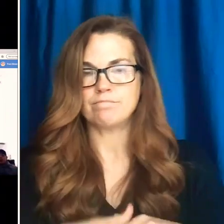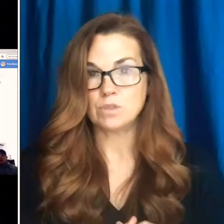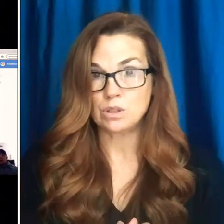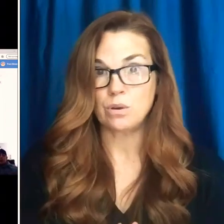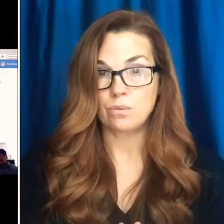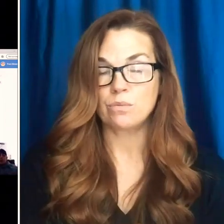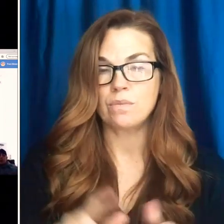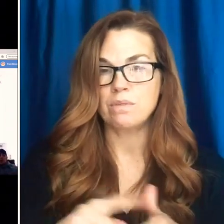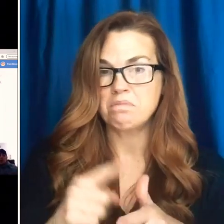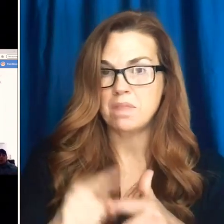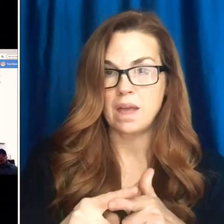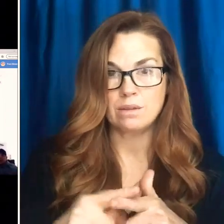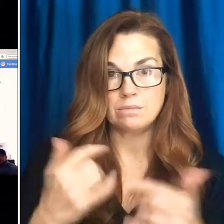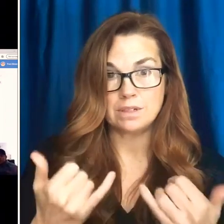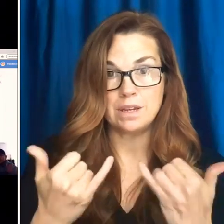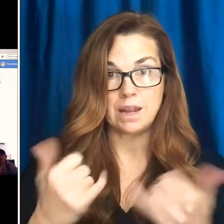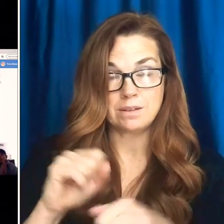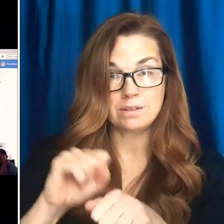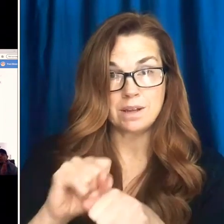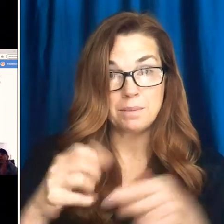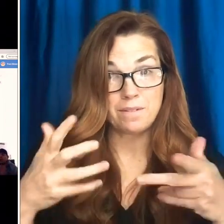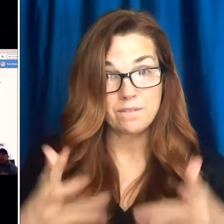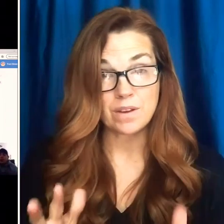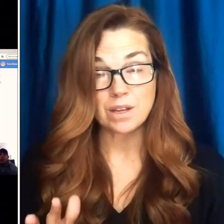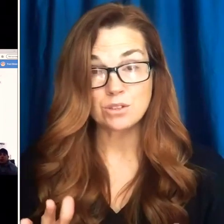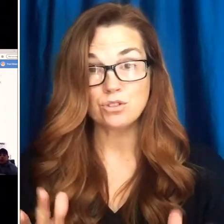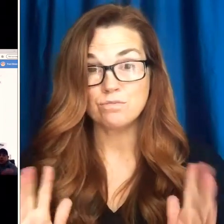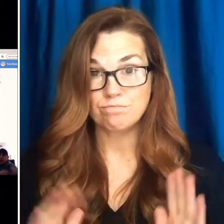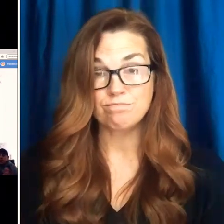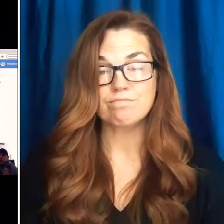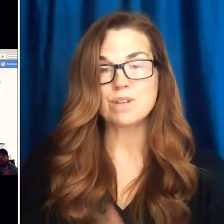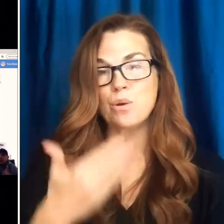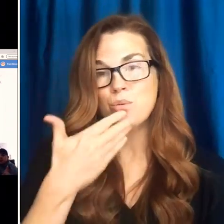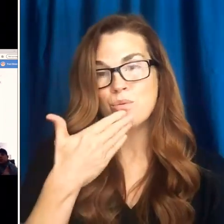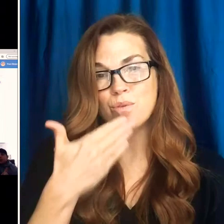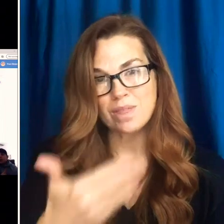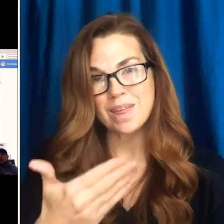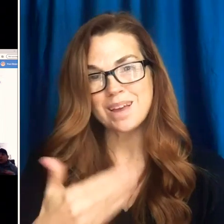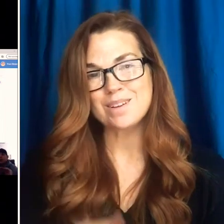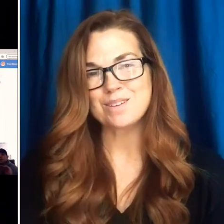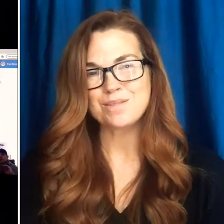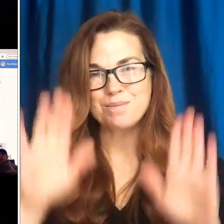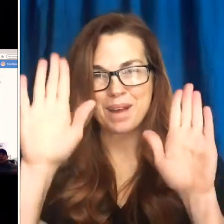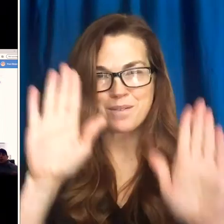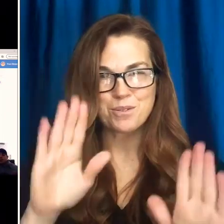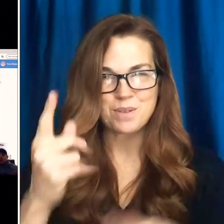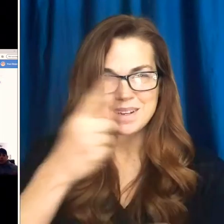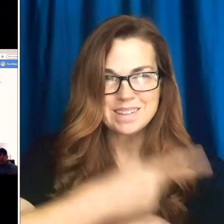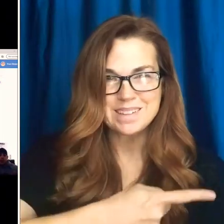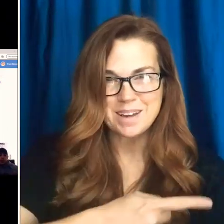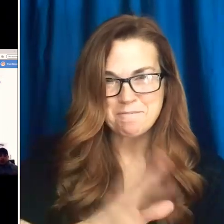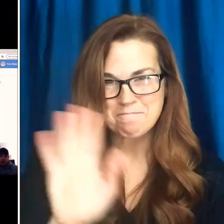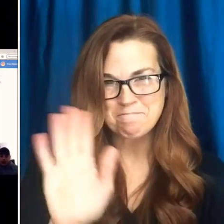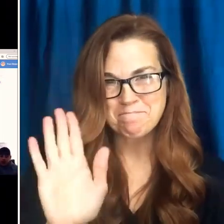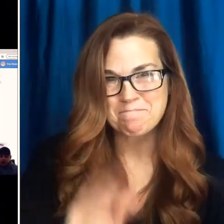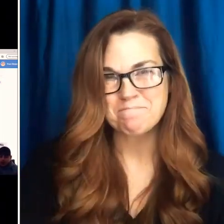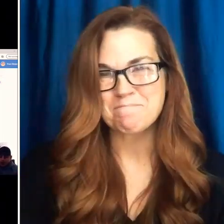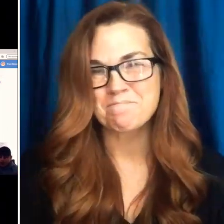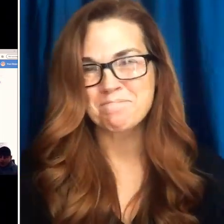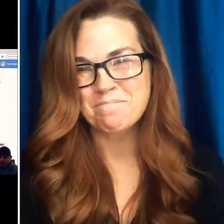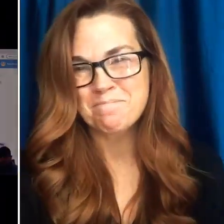today's assignment and you are good to go. Thank you for watching this video and have a wonderful rest of your day.